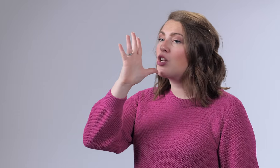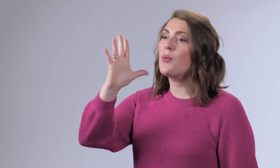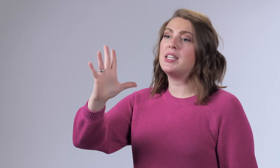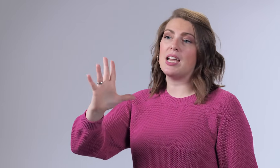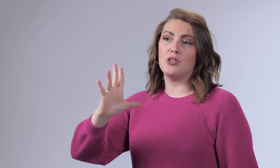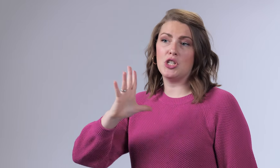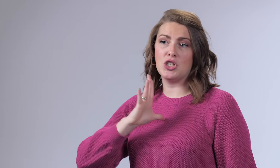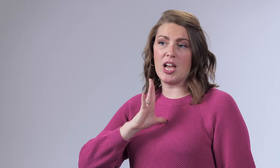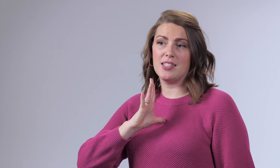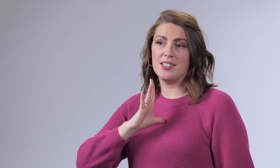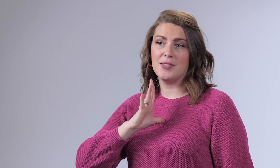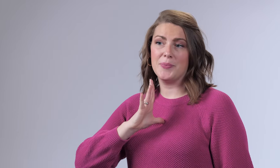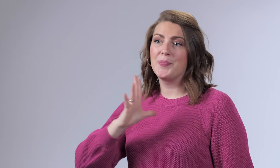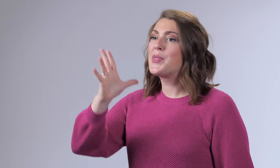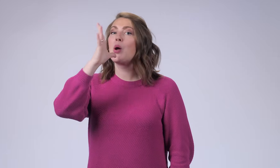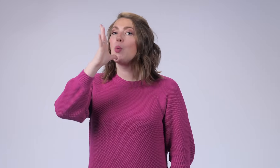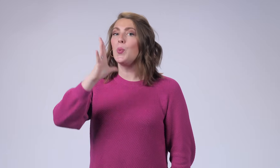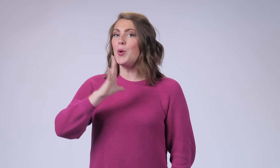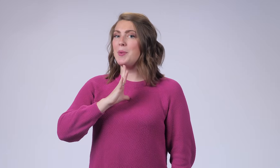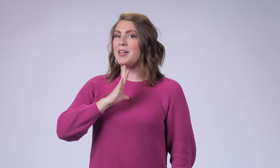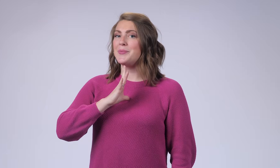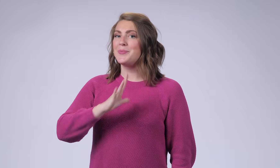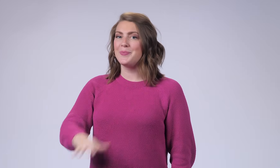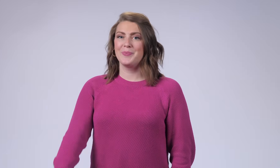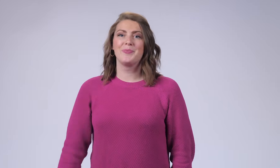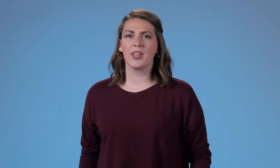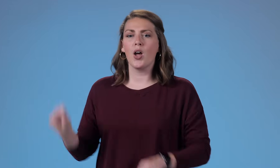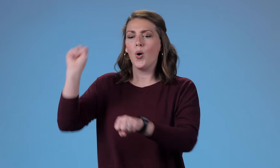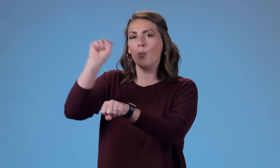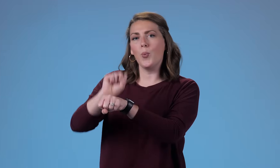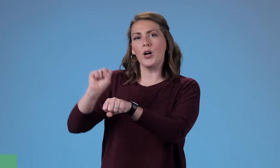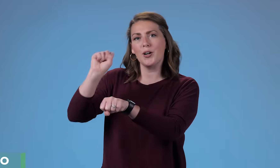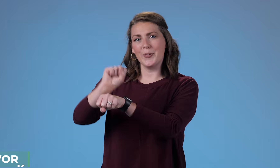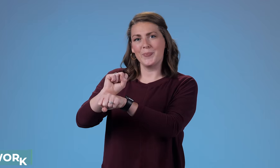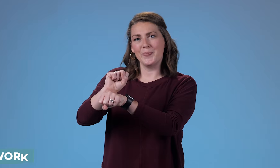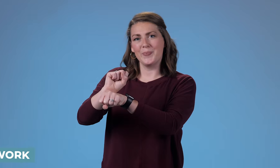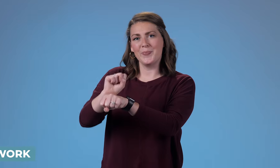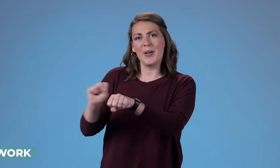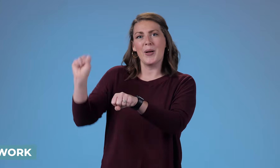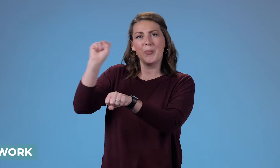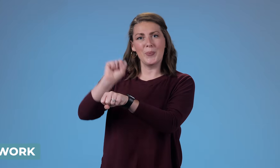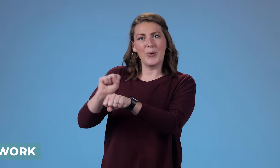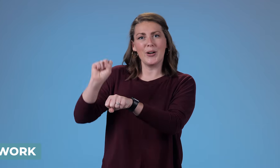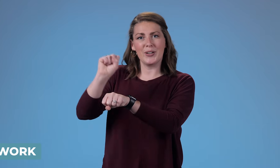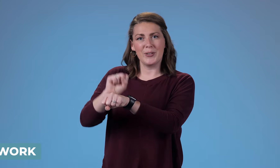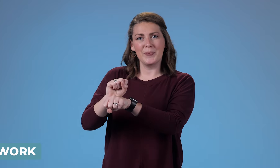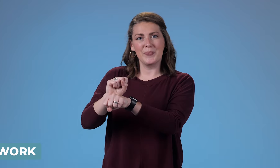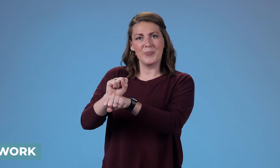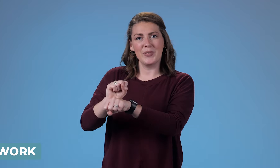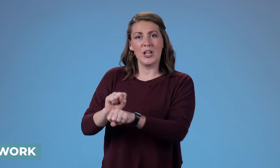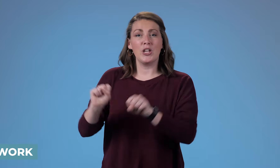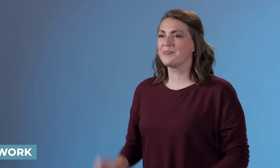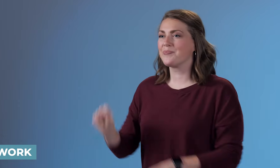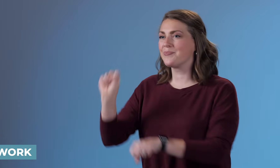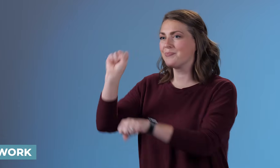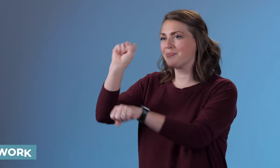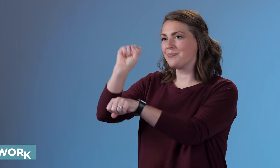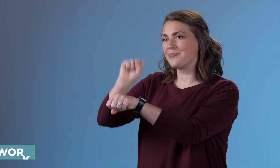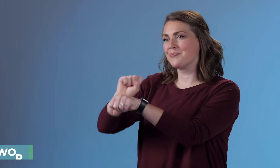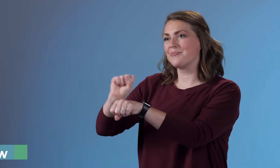going down to your chest. Woman. Work. Work. Your 2 fists